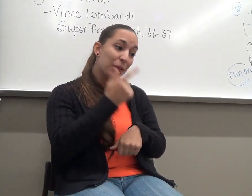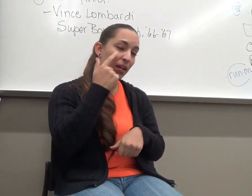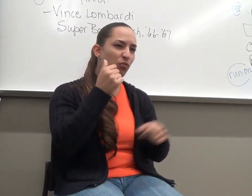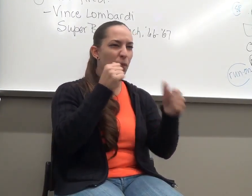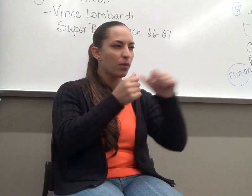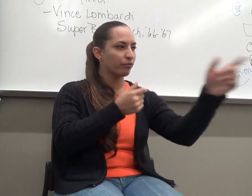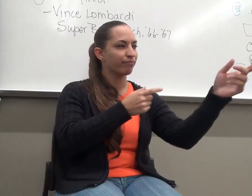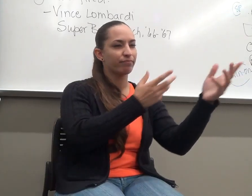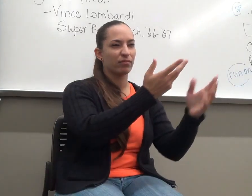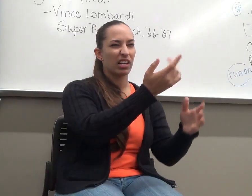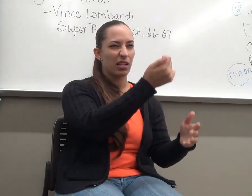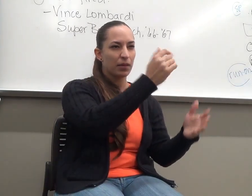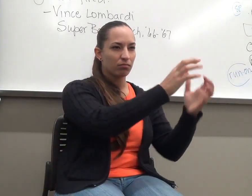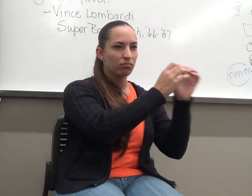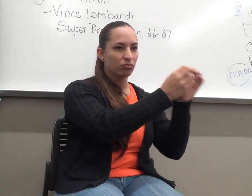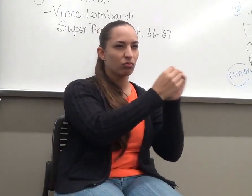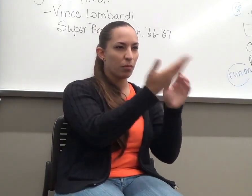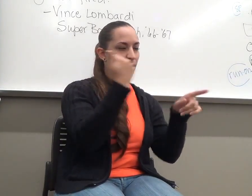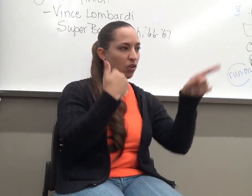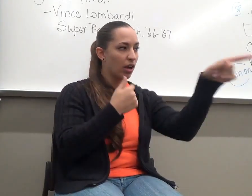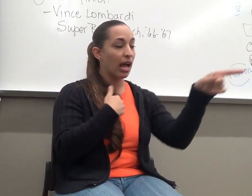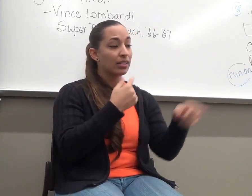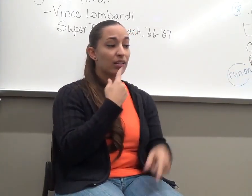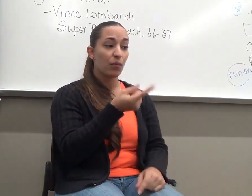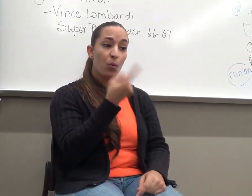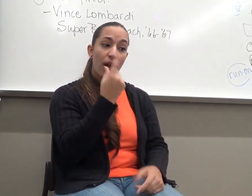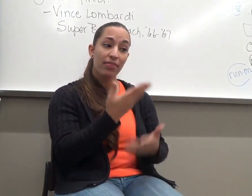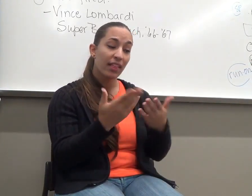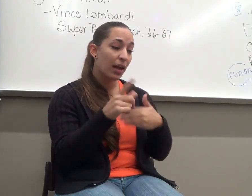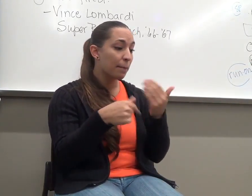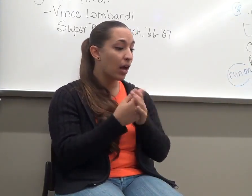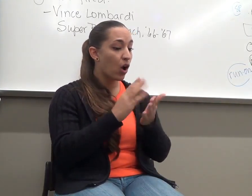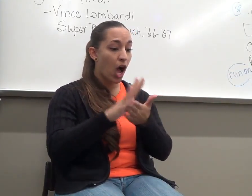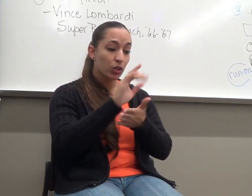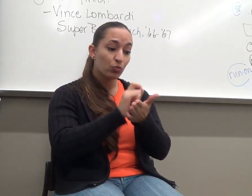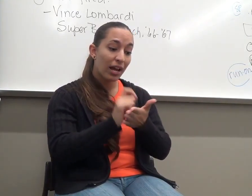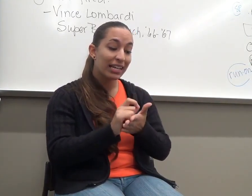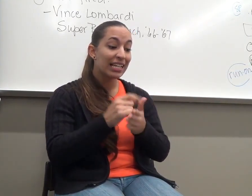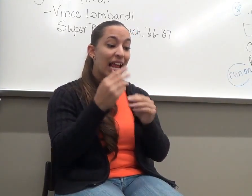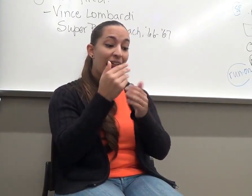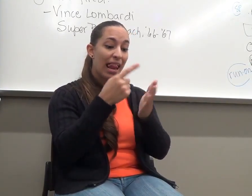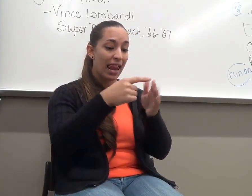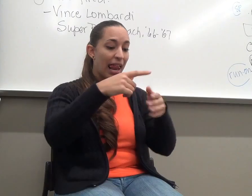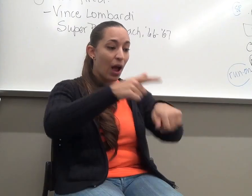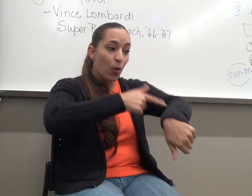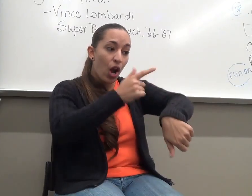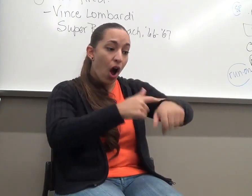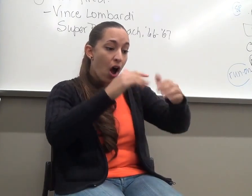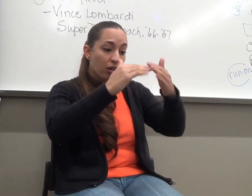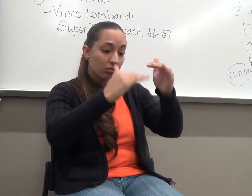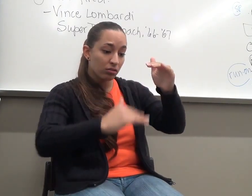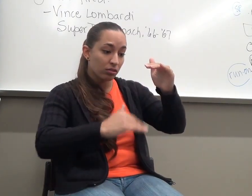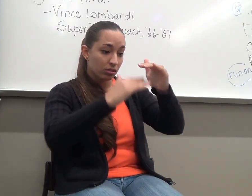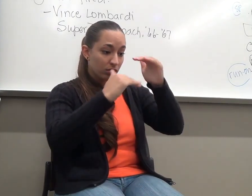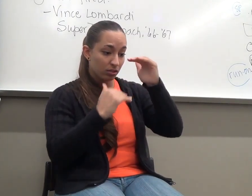about college writing is the length. One of the assignments is write a